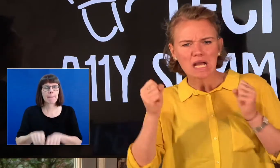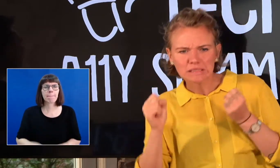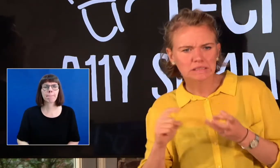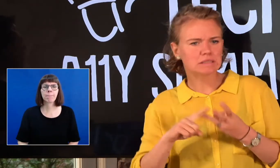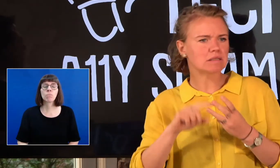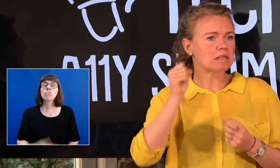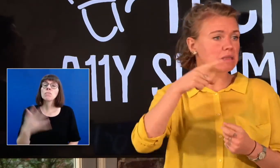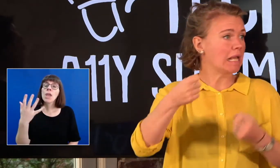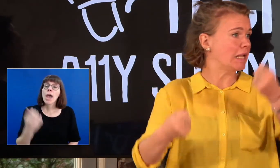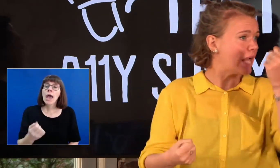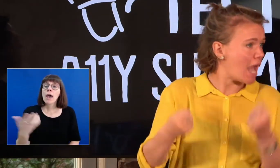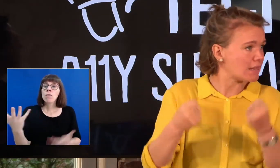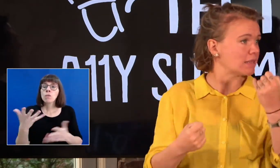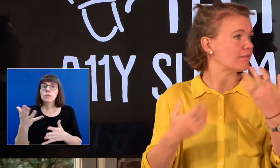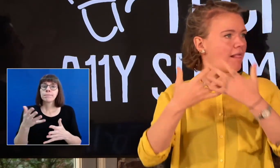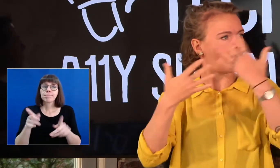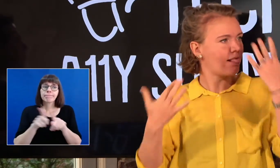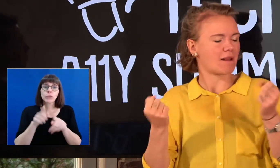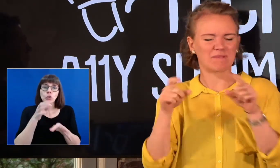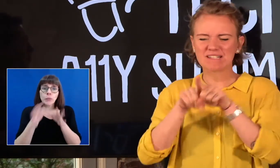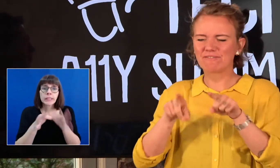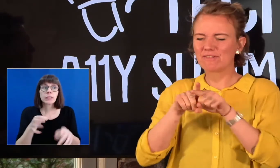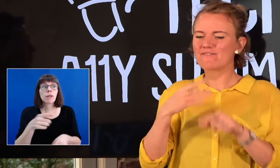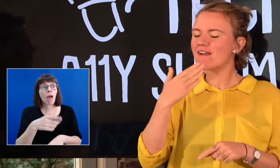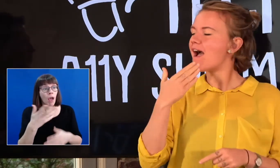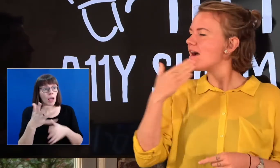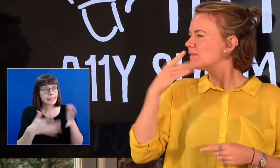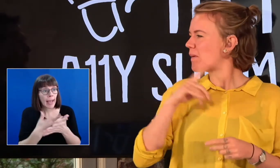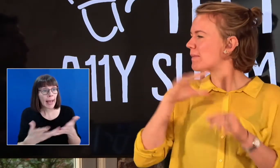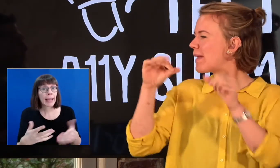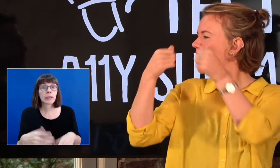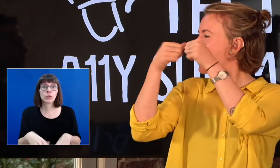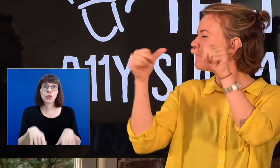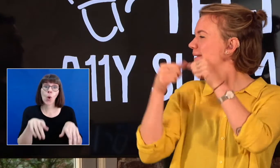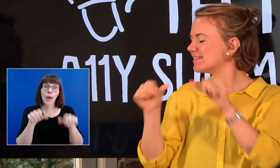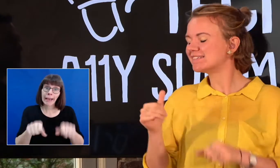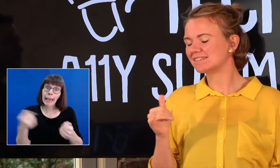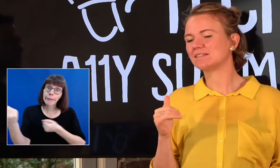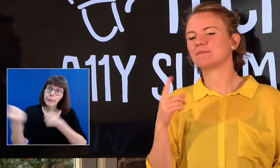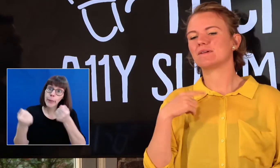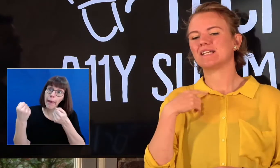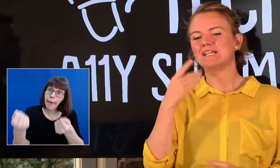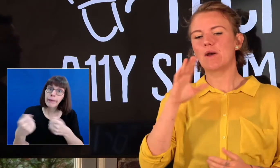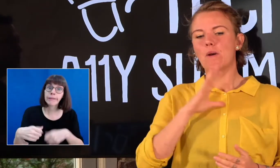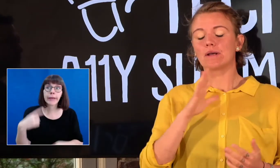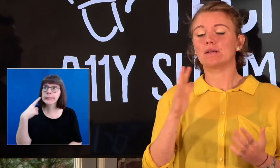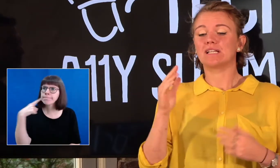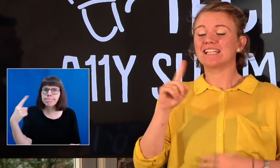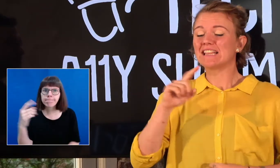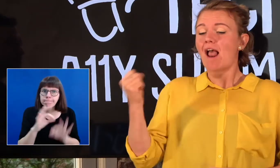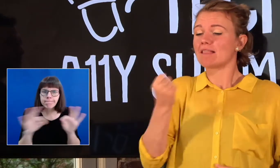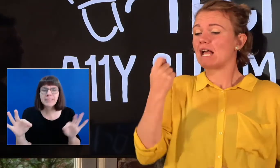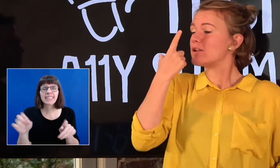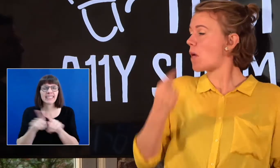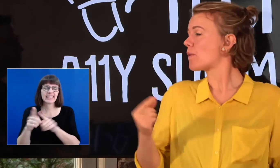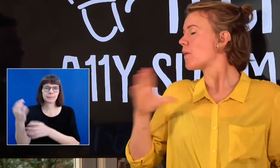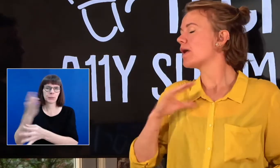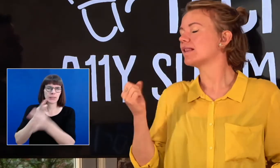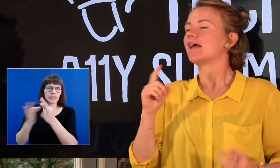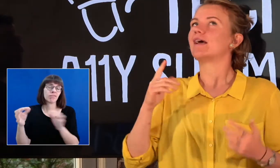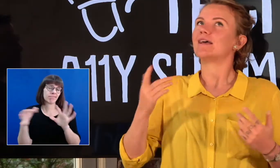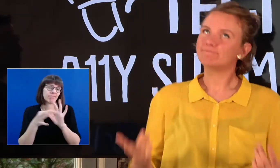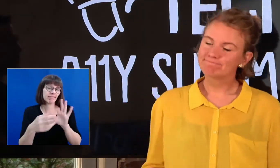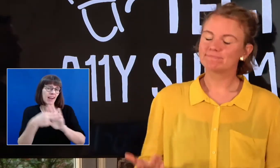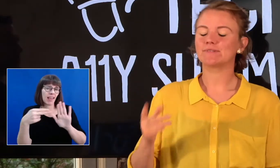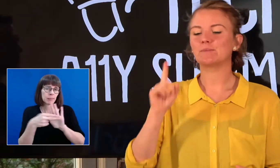about sign languages, about that I don't hear, if I can drive a car, all sorts of things. I get the same questions, and it all has to do with labels.